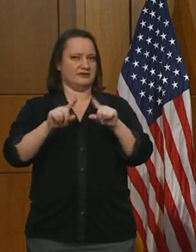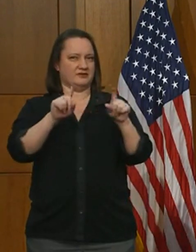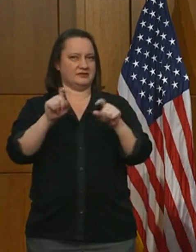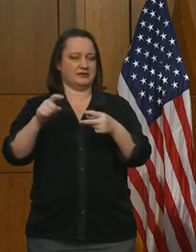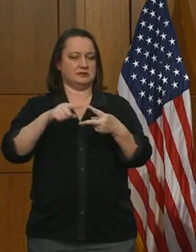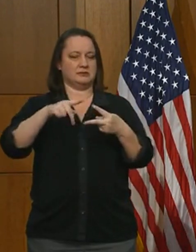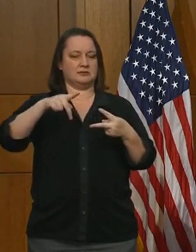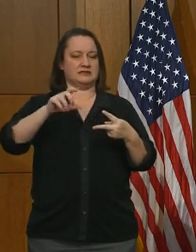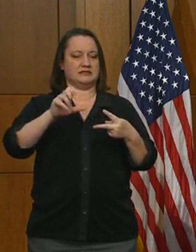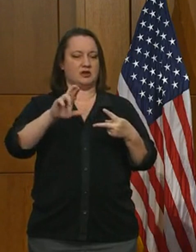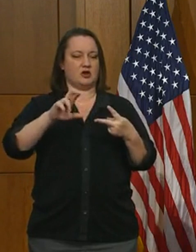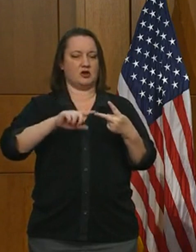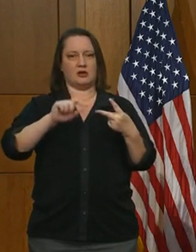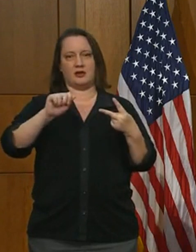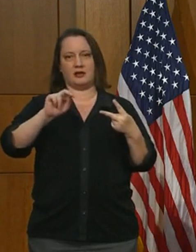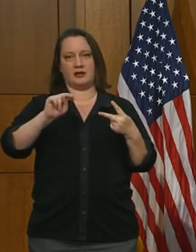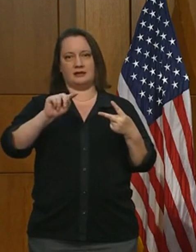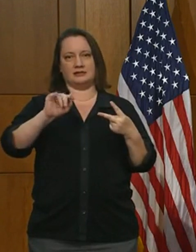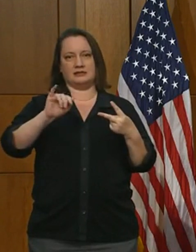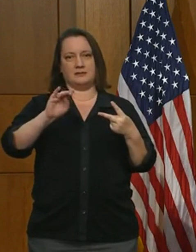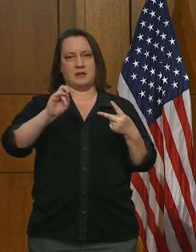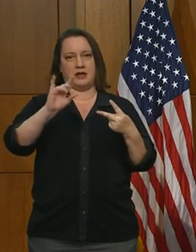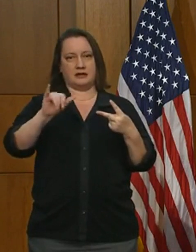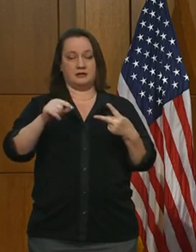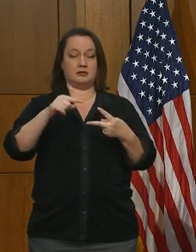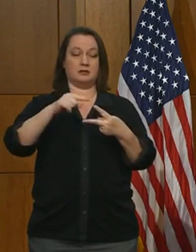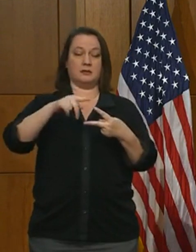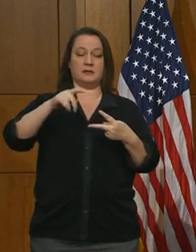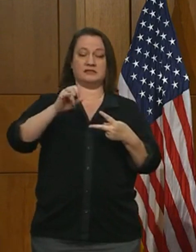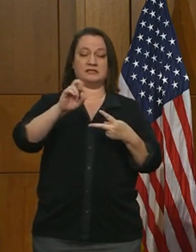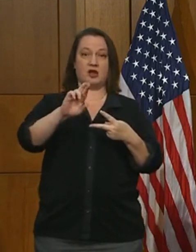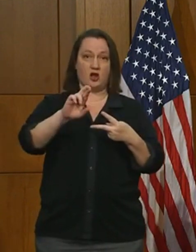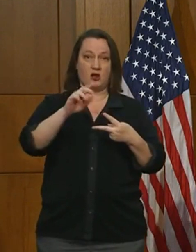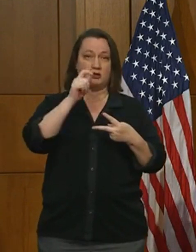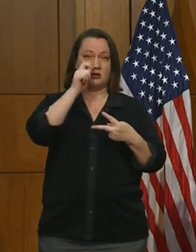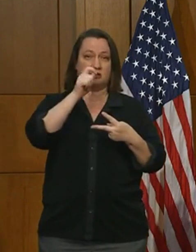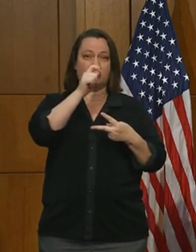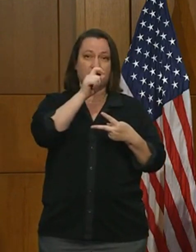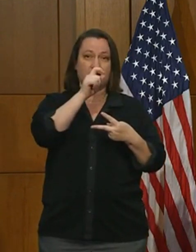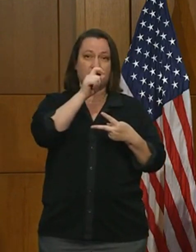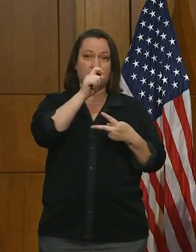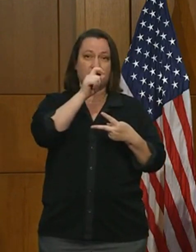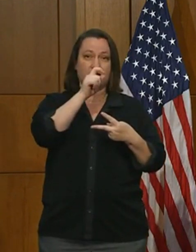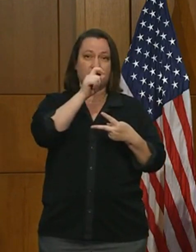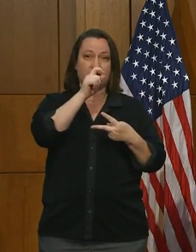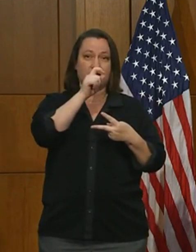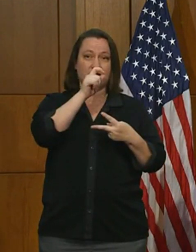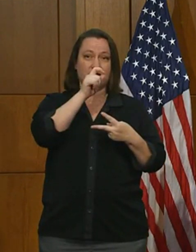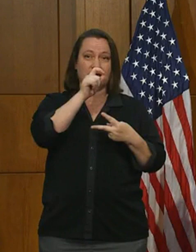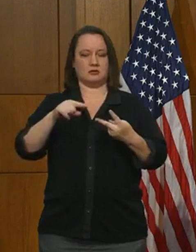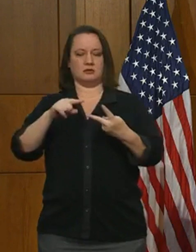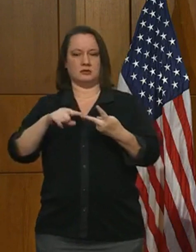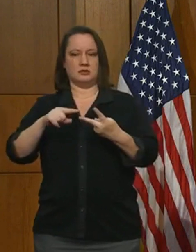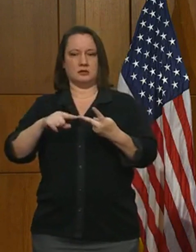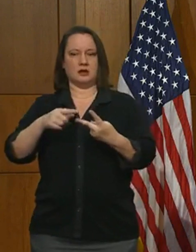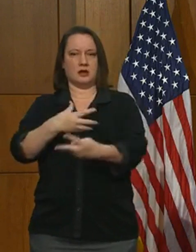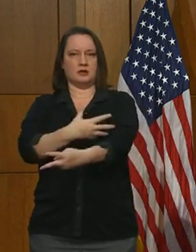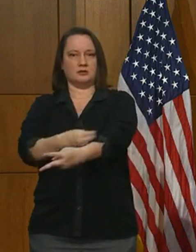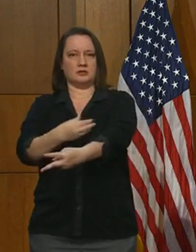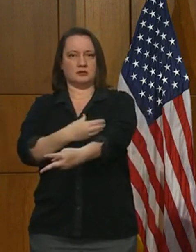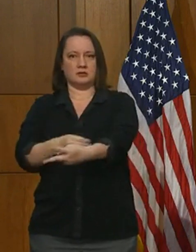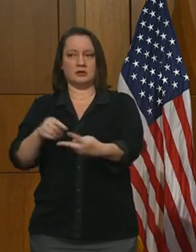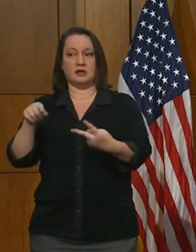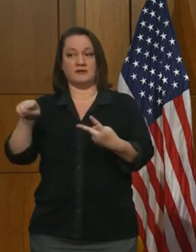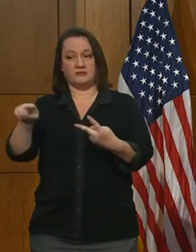antibody test. The PCR test says whether you have the virus today, right? The antibody test says whether you've been